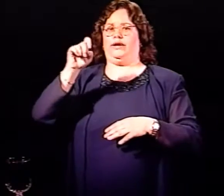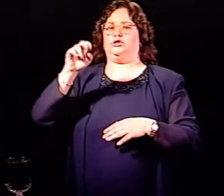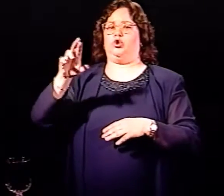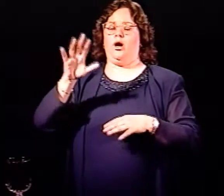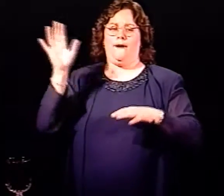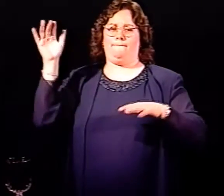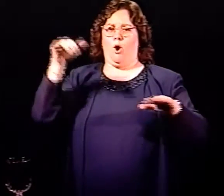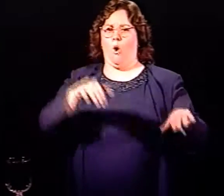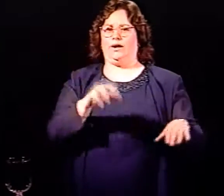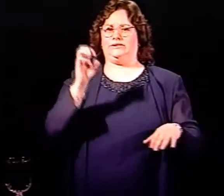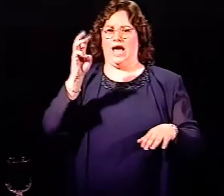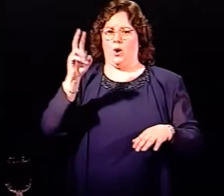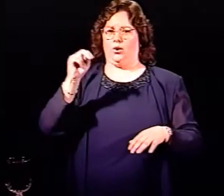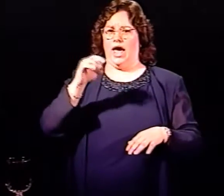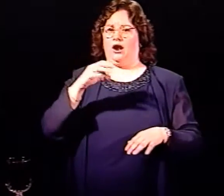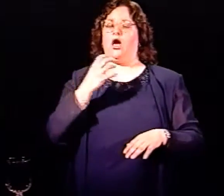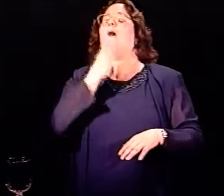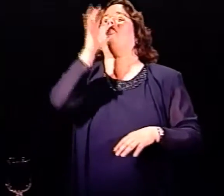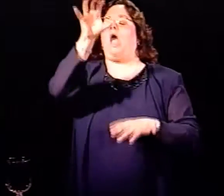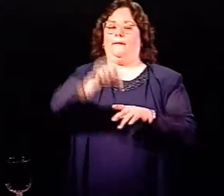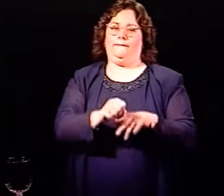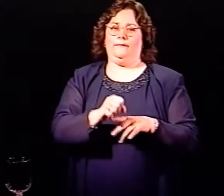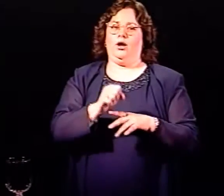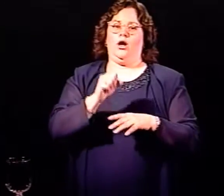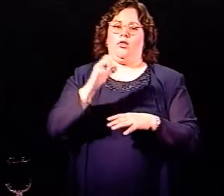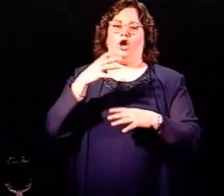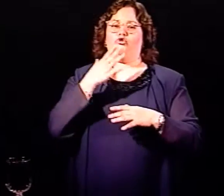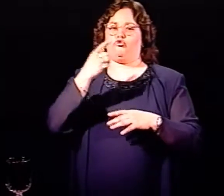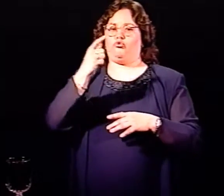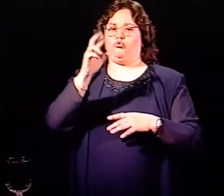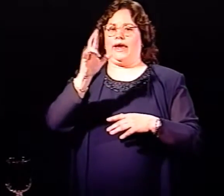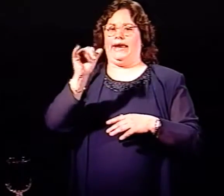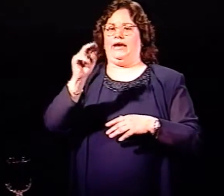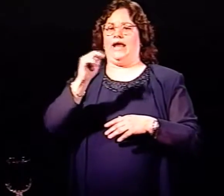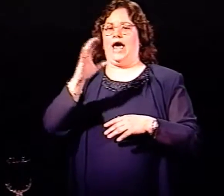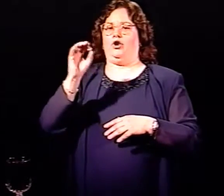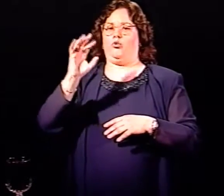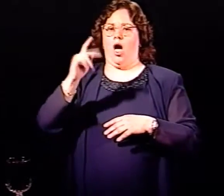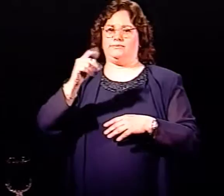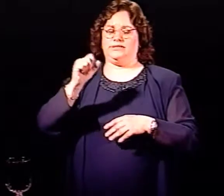like a razor, mowing down and gobbling up the grains and crops in the fields.